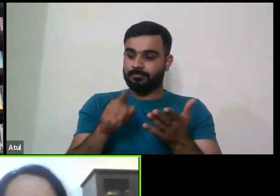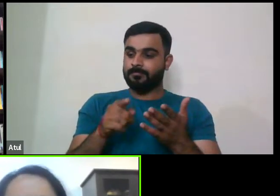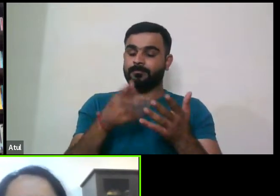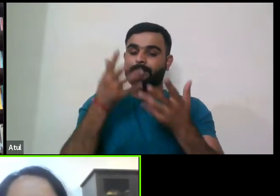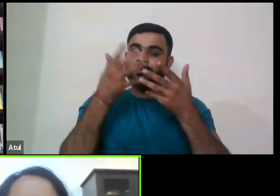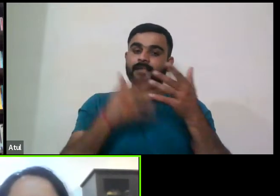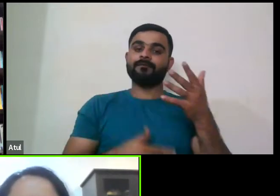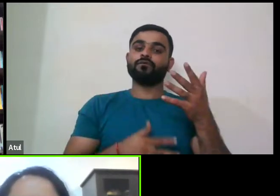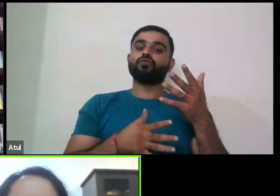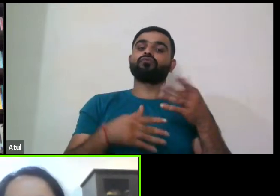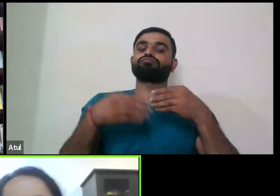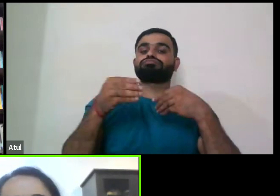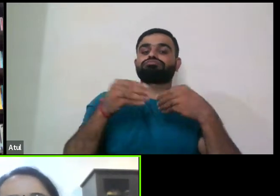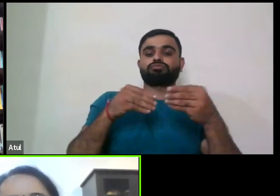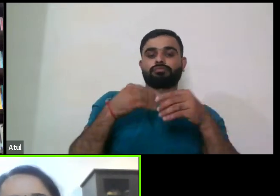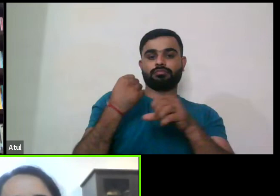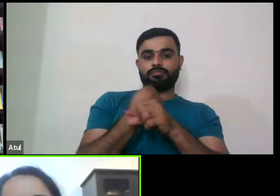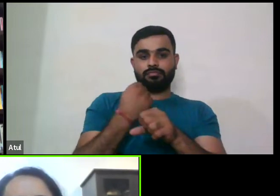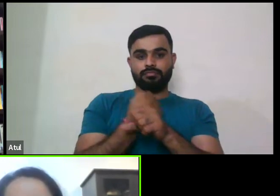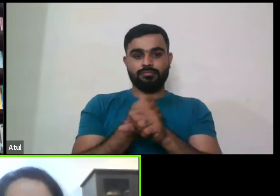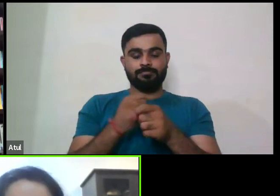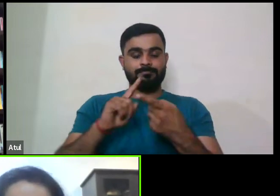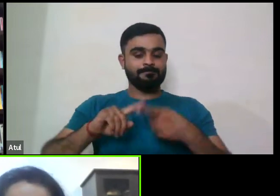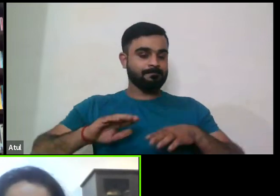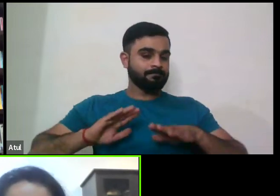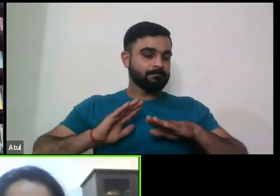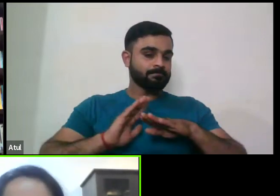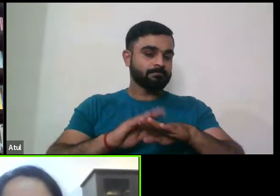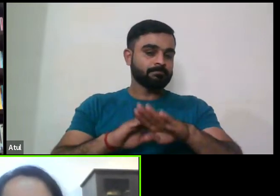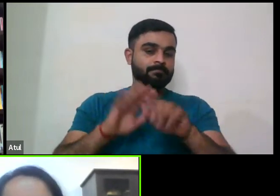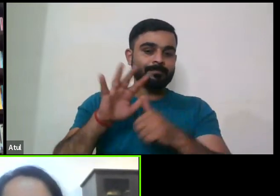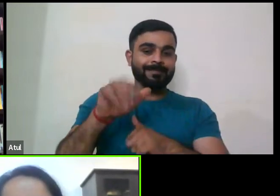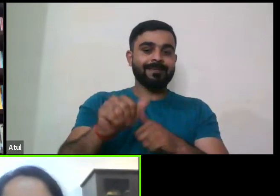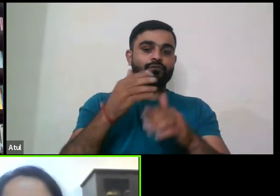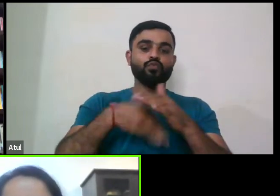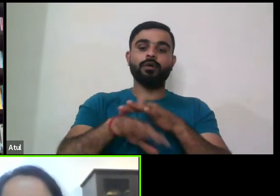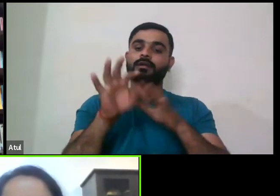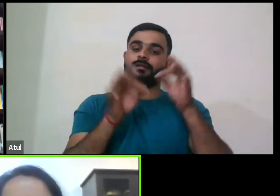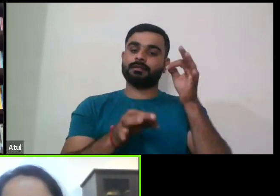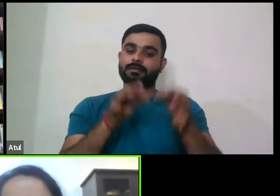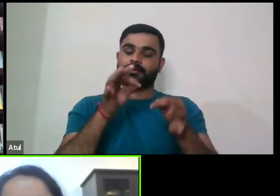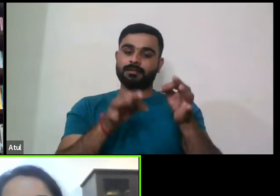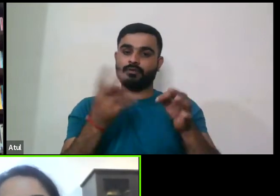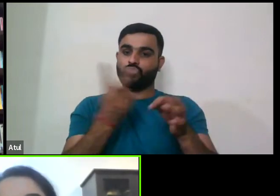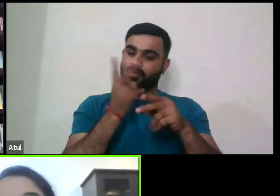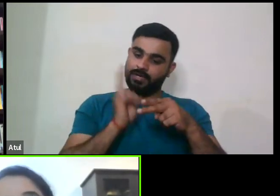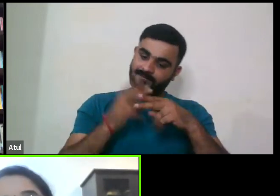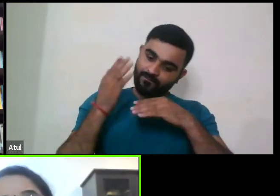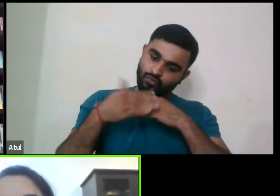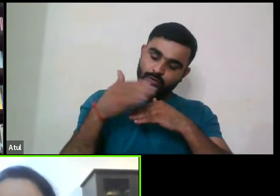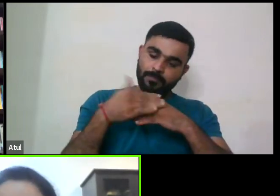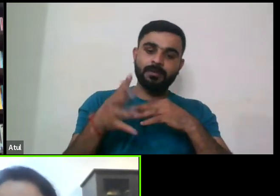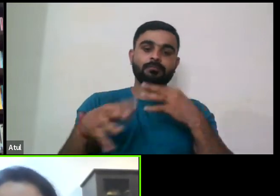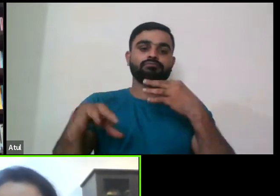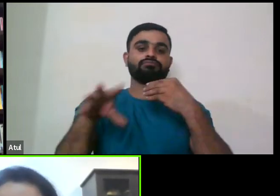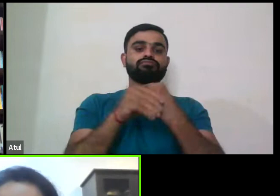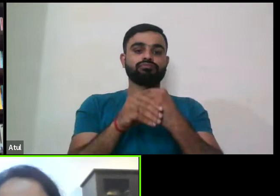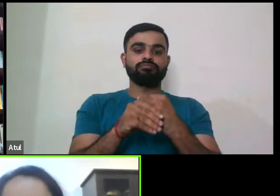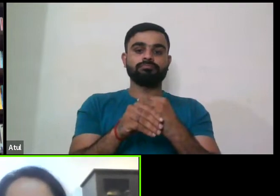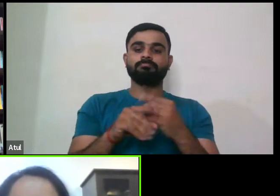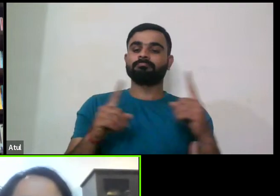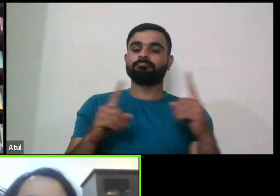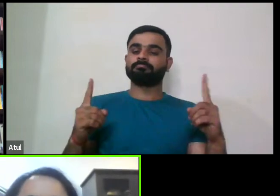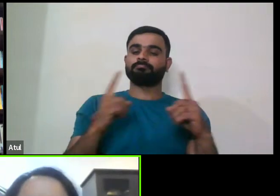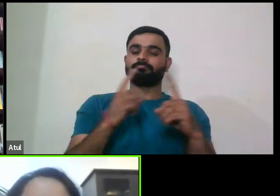of efficiency or in terms of experience of accessing justice. Right, both of them continue to remain extremely